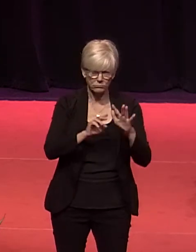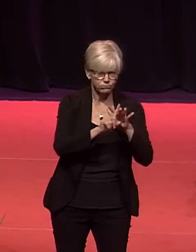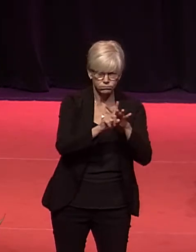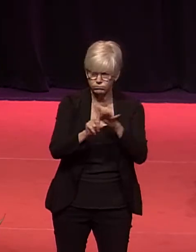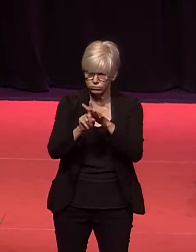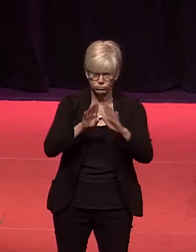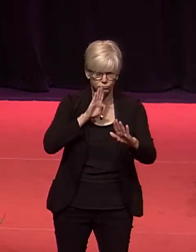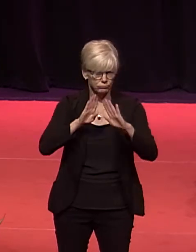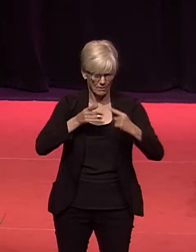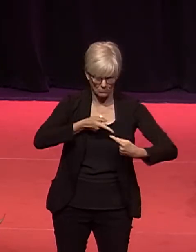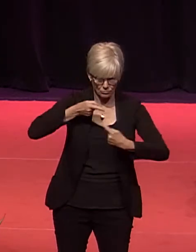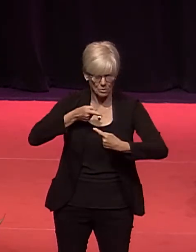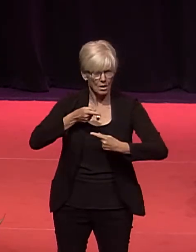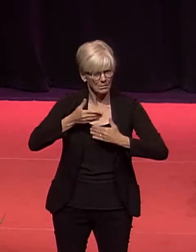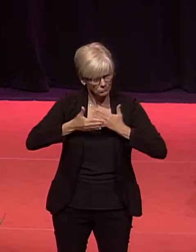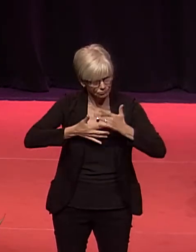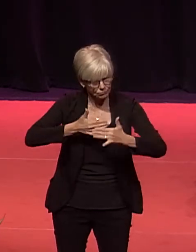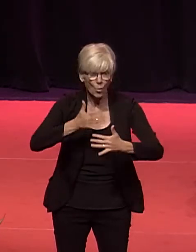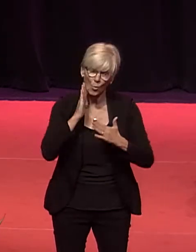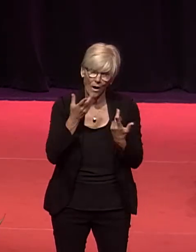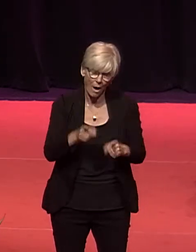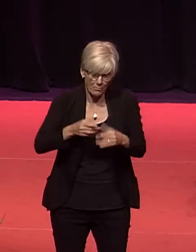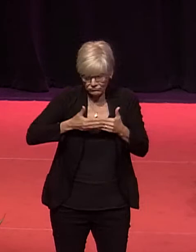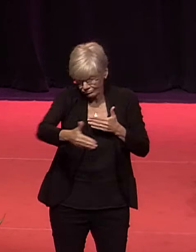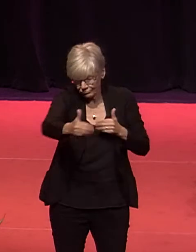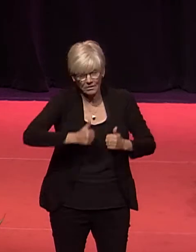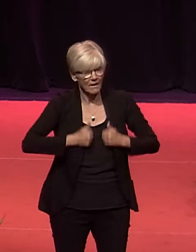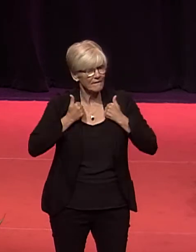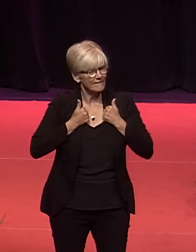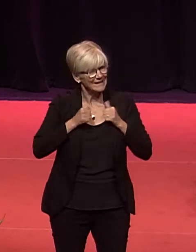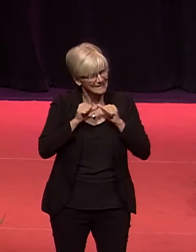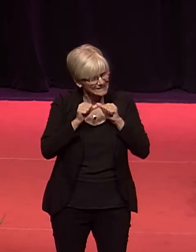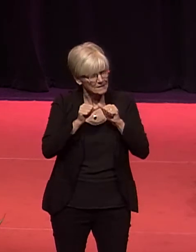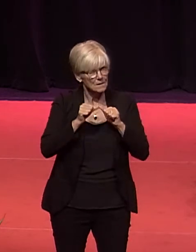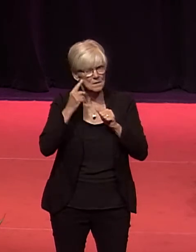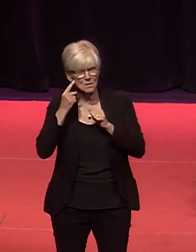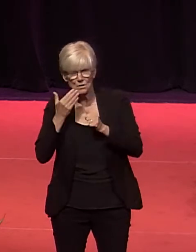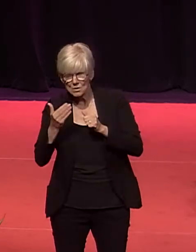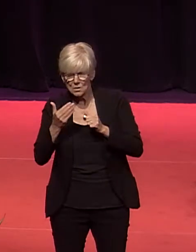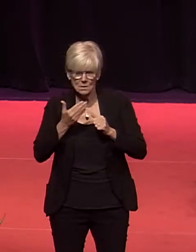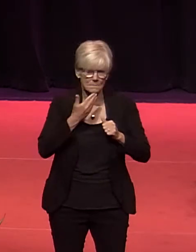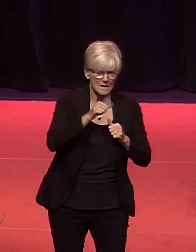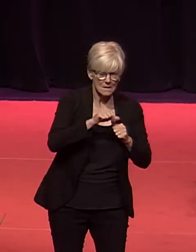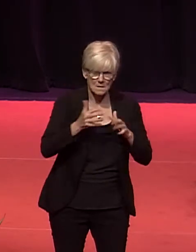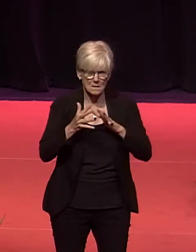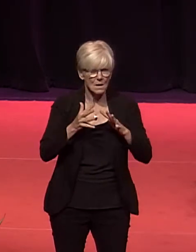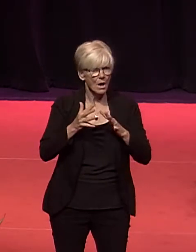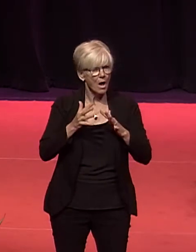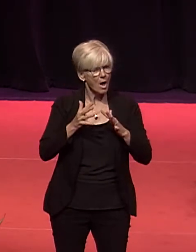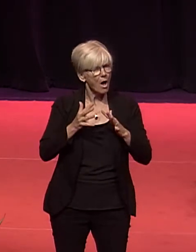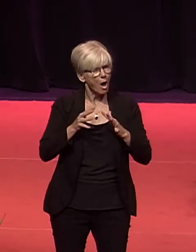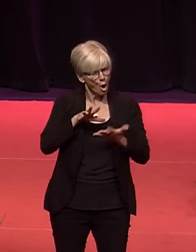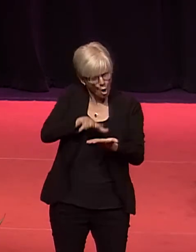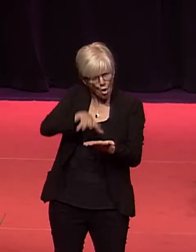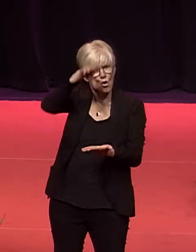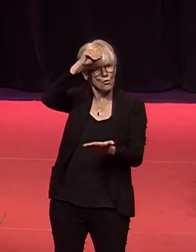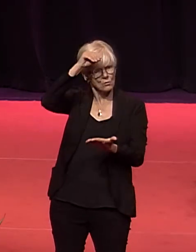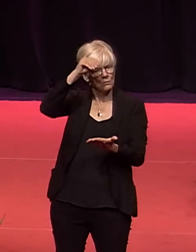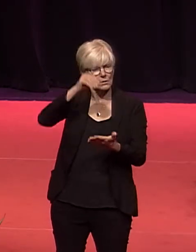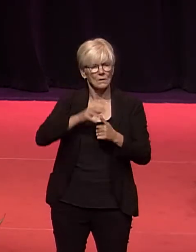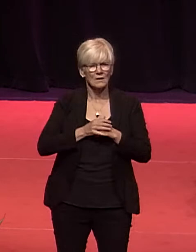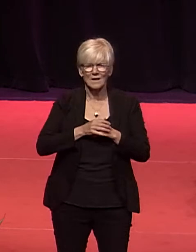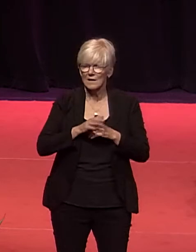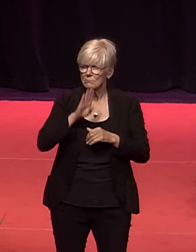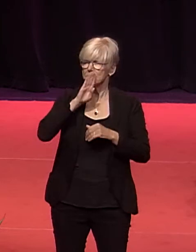on your upcoming journey called life. Treat each of the good and the bad moments as a valuable lesson. Every obstacle